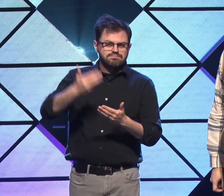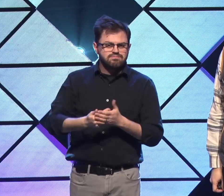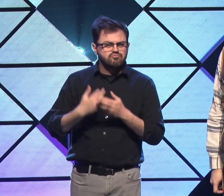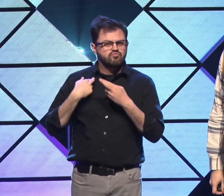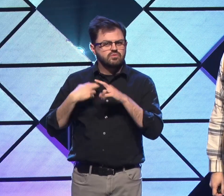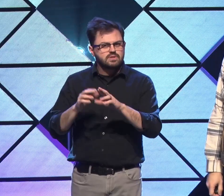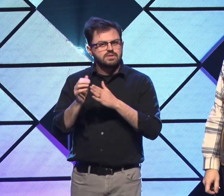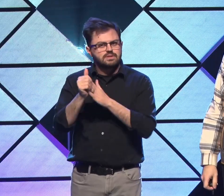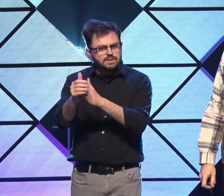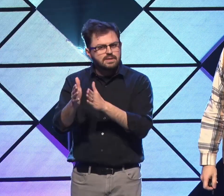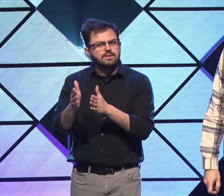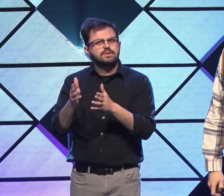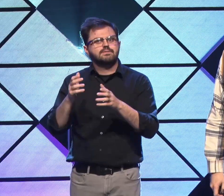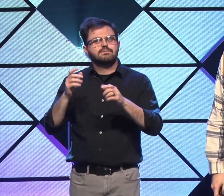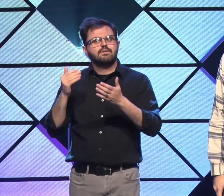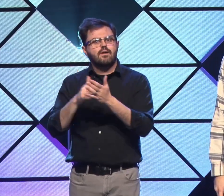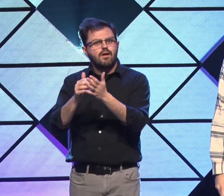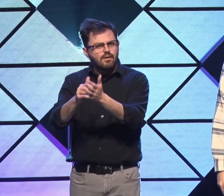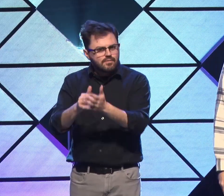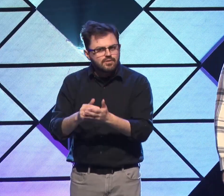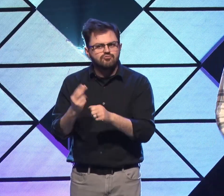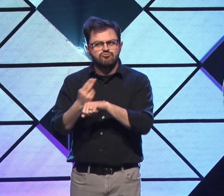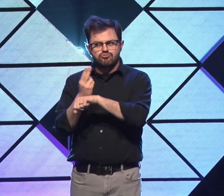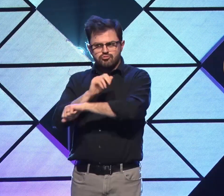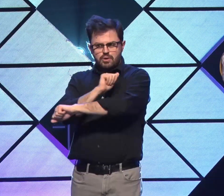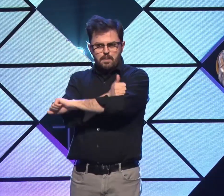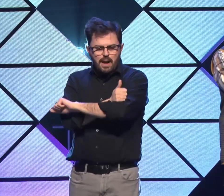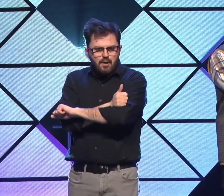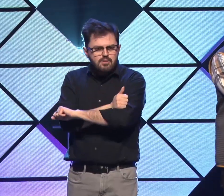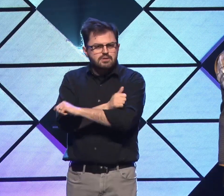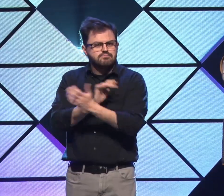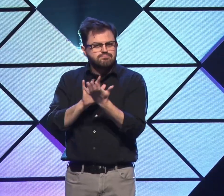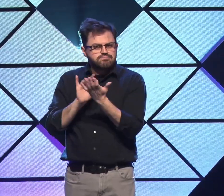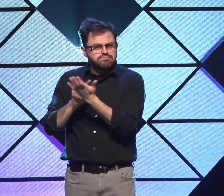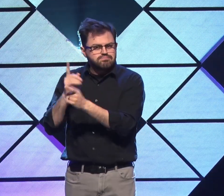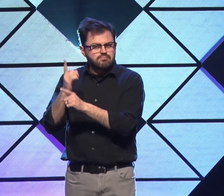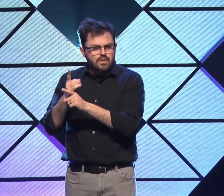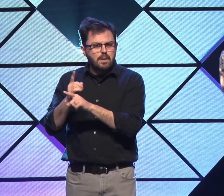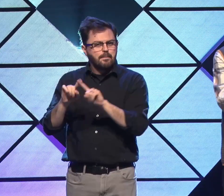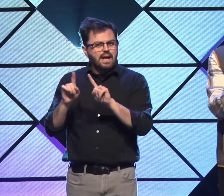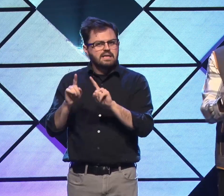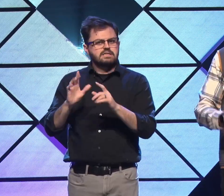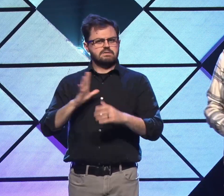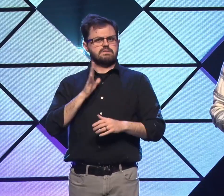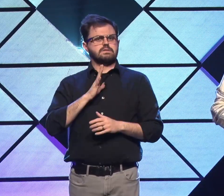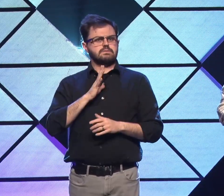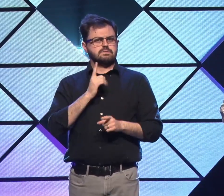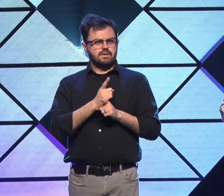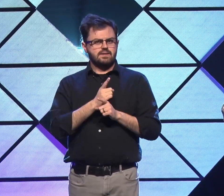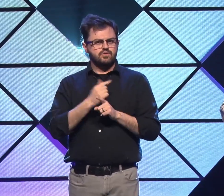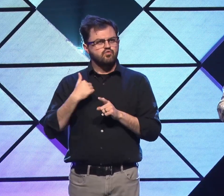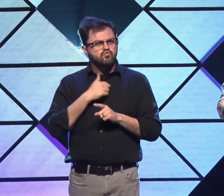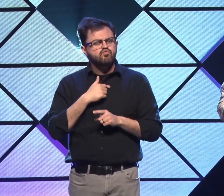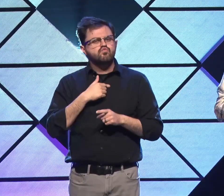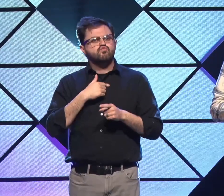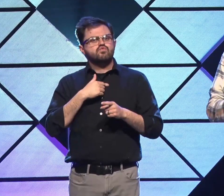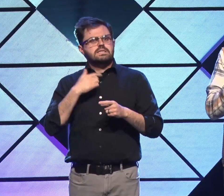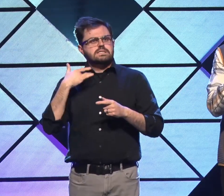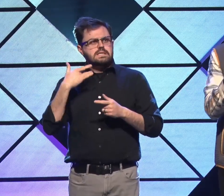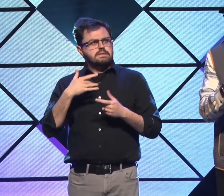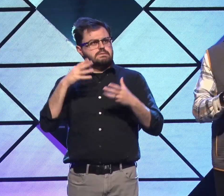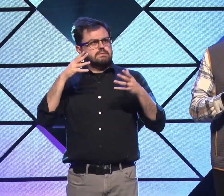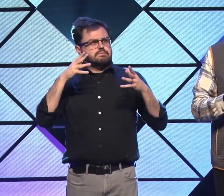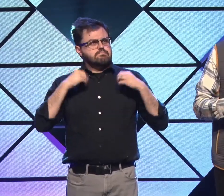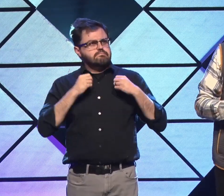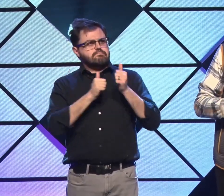things, right? But that's kind of like an official thing. And so we tend to comply with authority figures, right? And